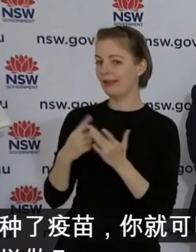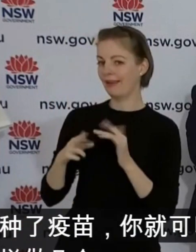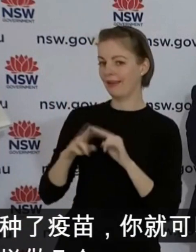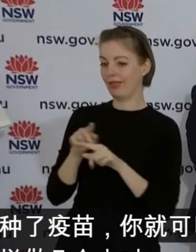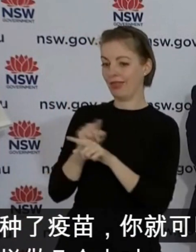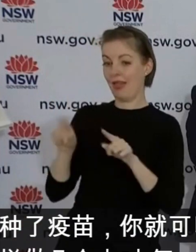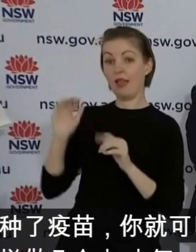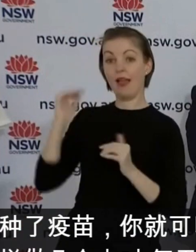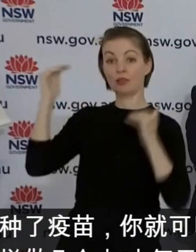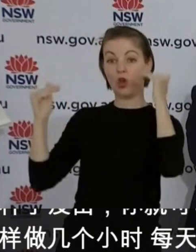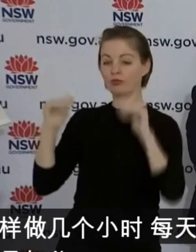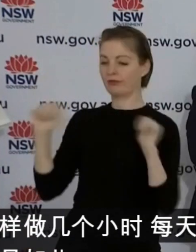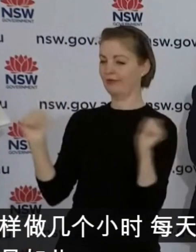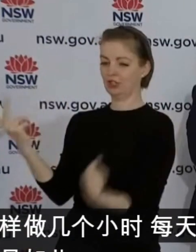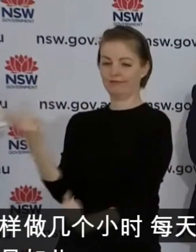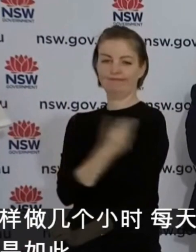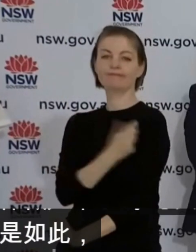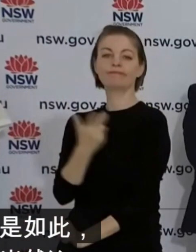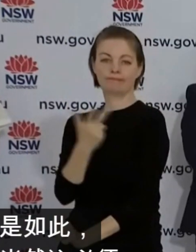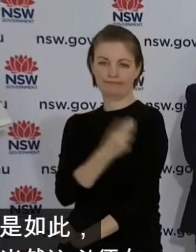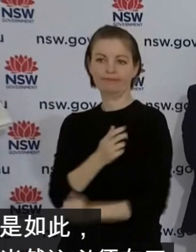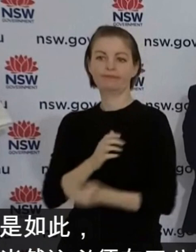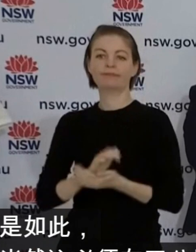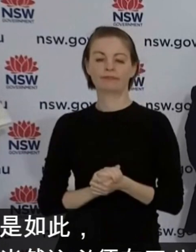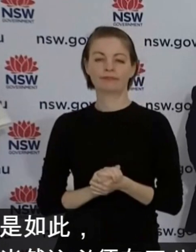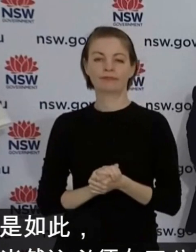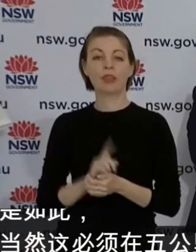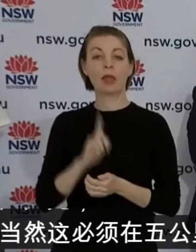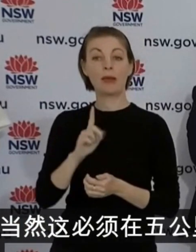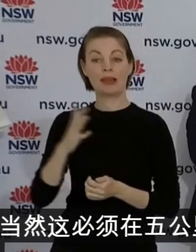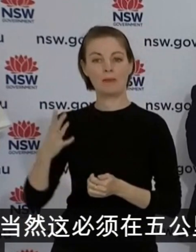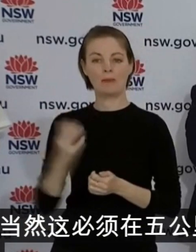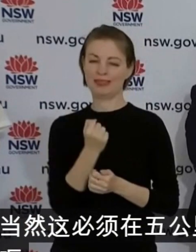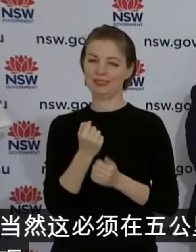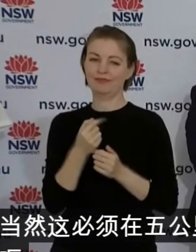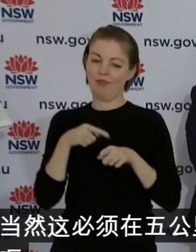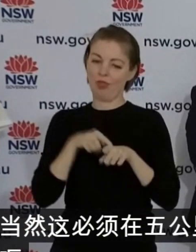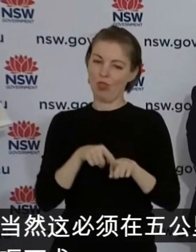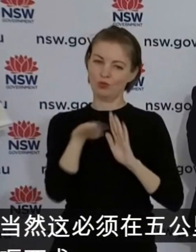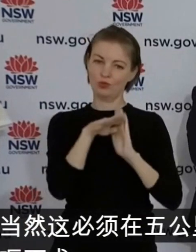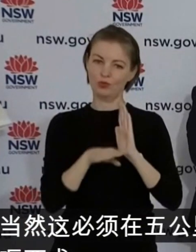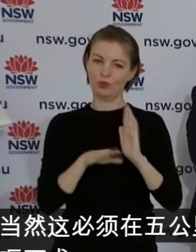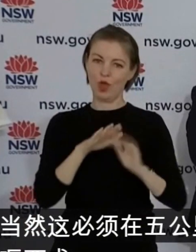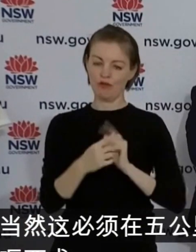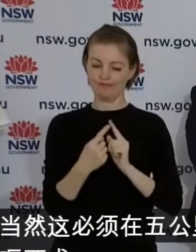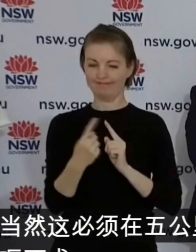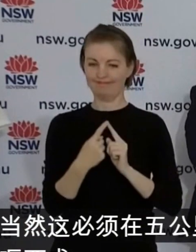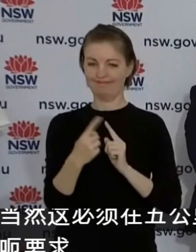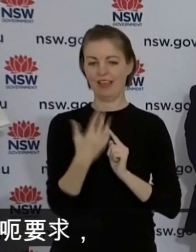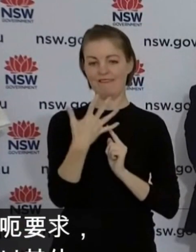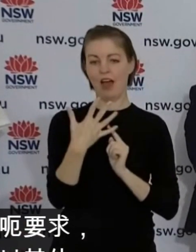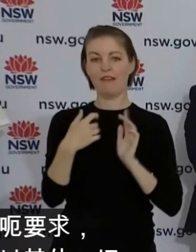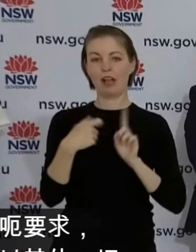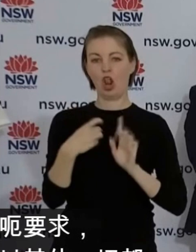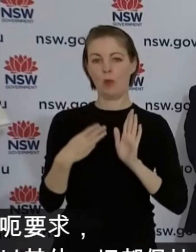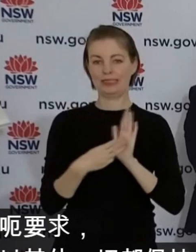so for a couple of hours every day as well. But of course, that has to be within the 5 kilometre radius requirement.